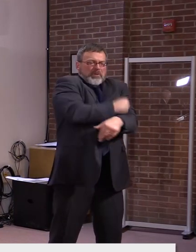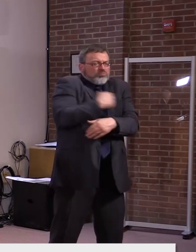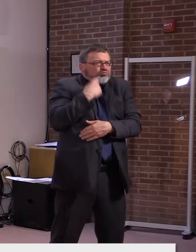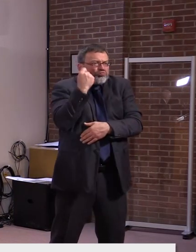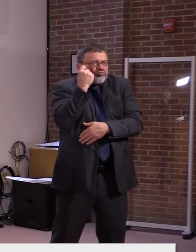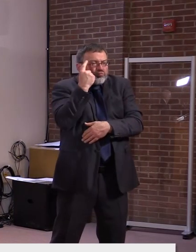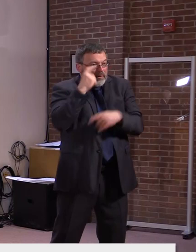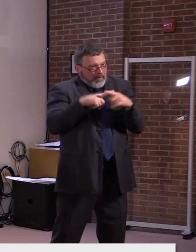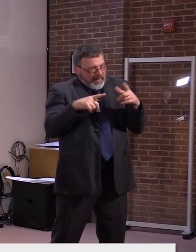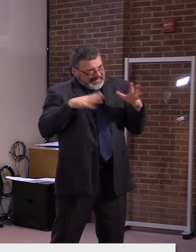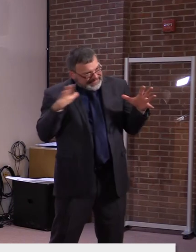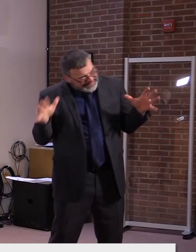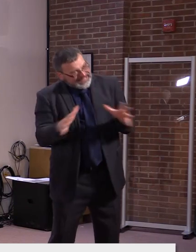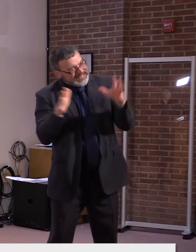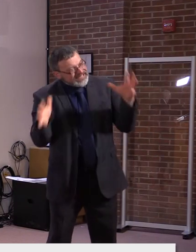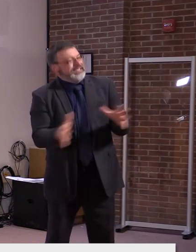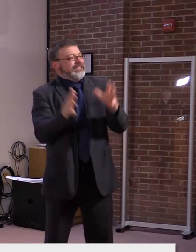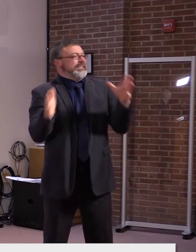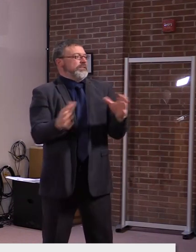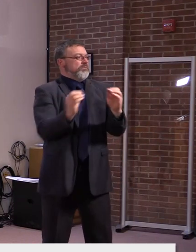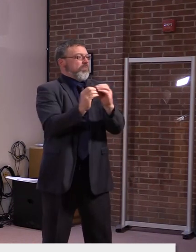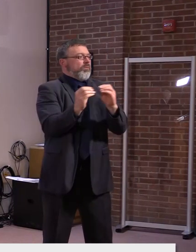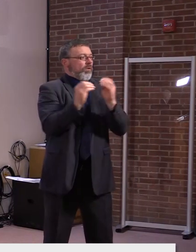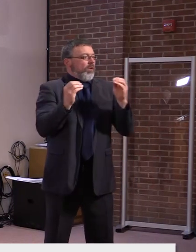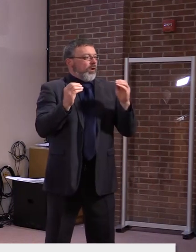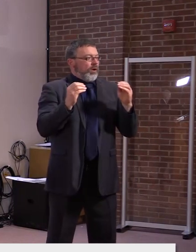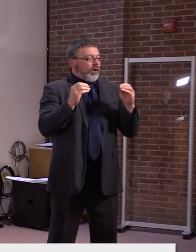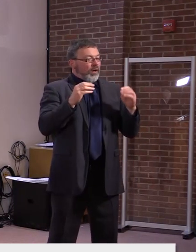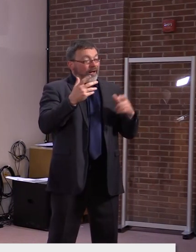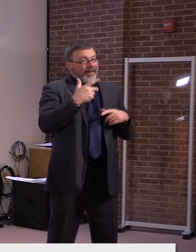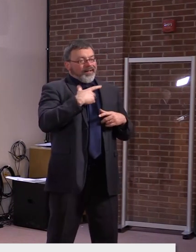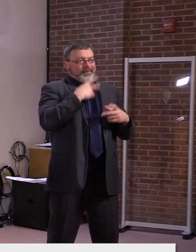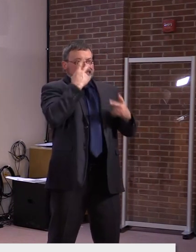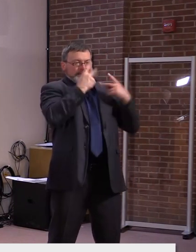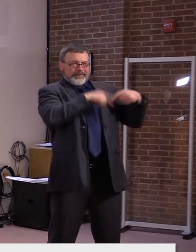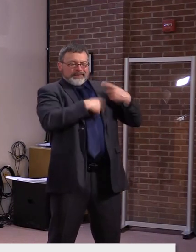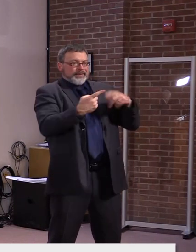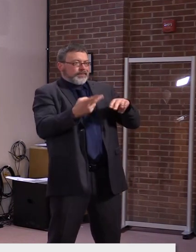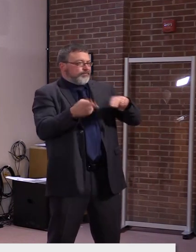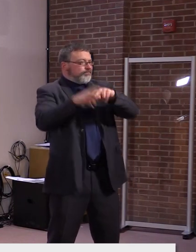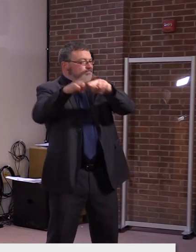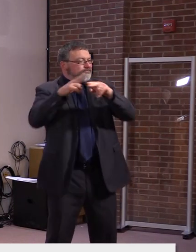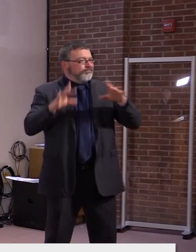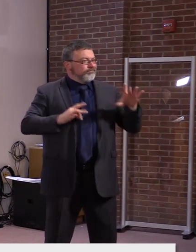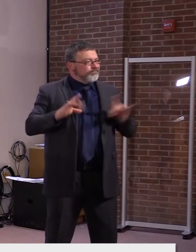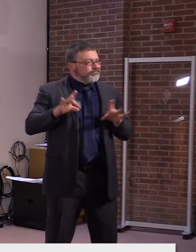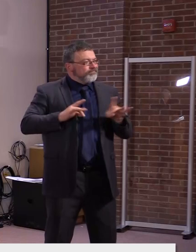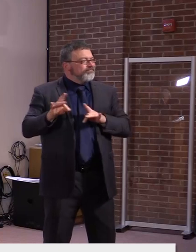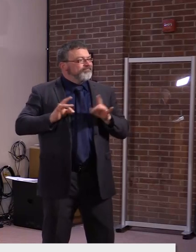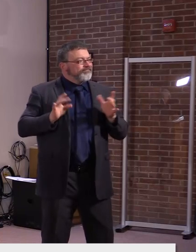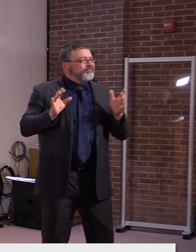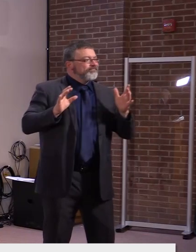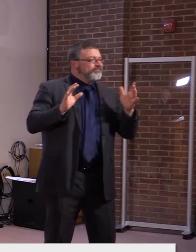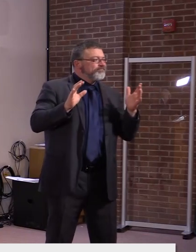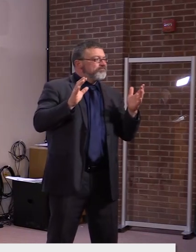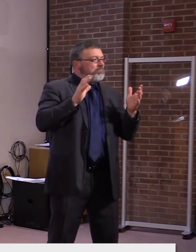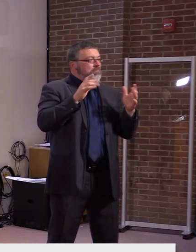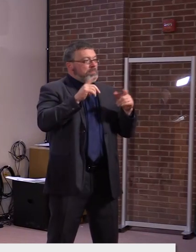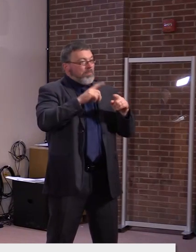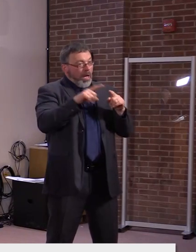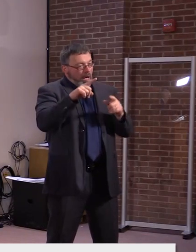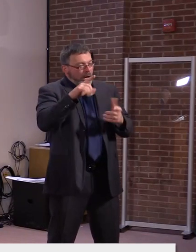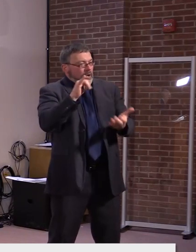cases, Vermont still had one of the lowest positivity rates in the country. According to the CDC, Vermont is one of